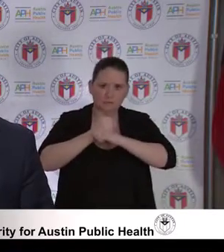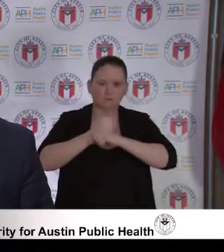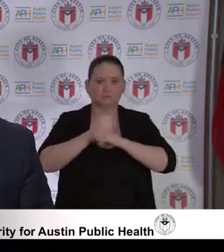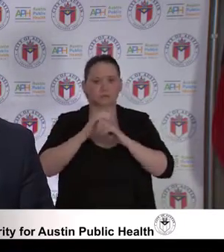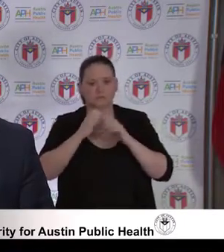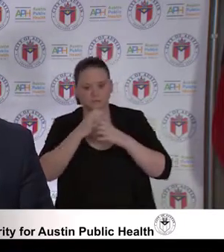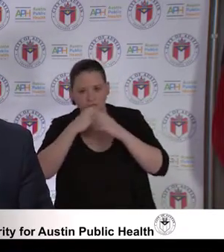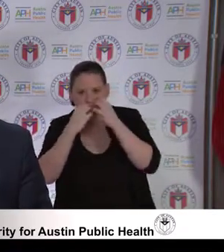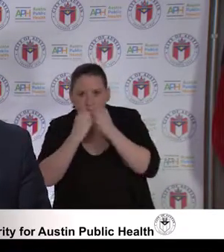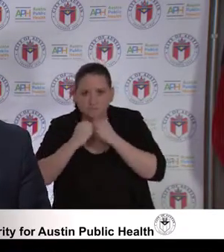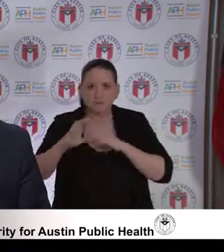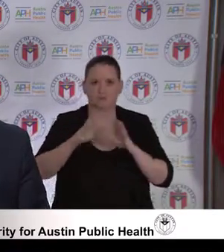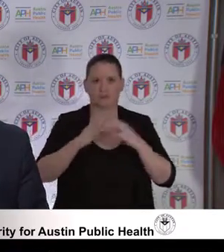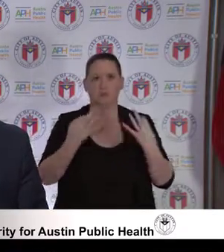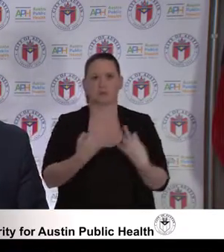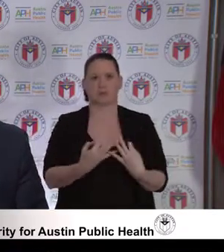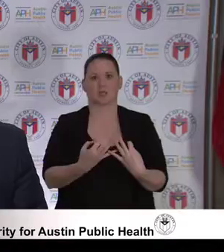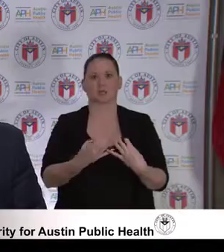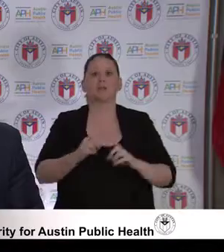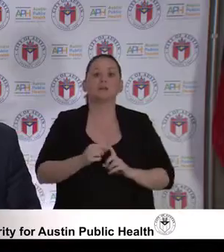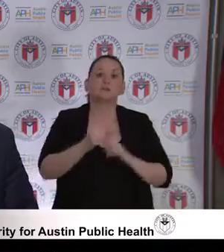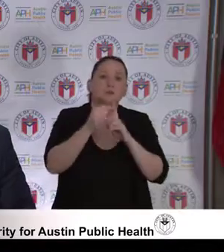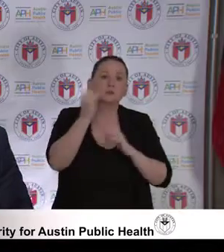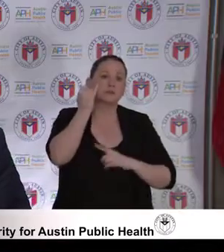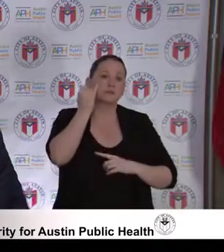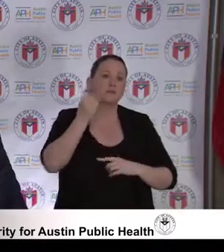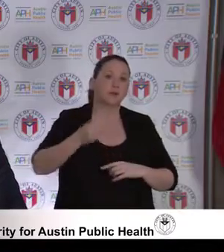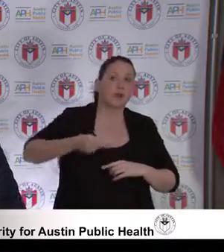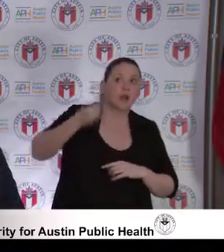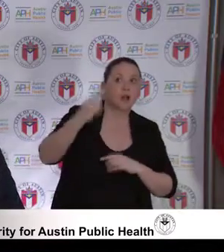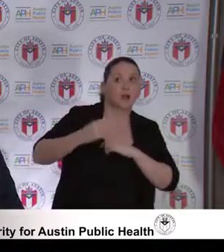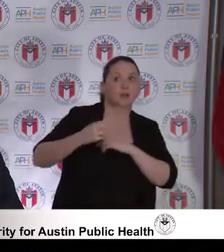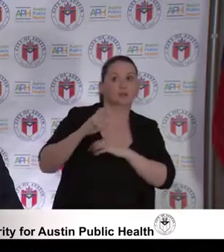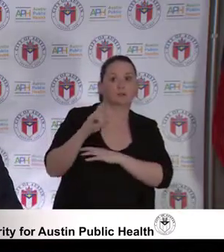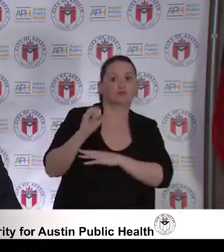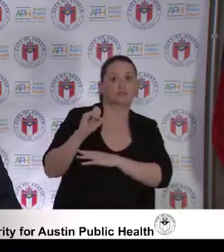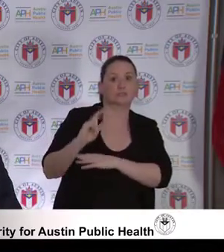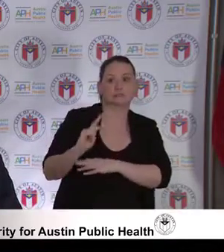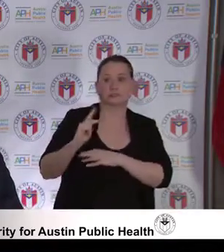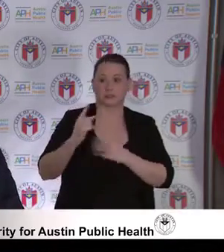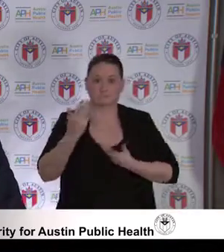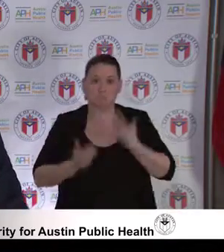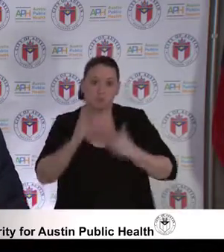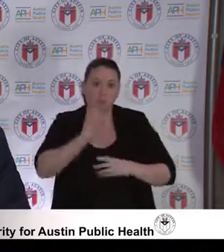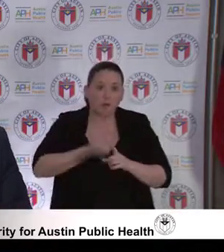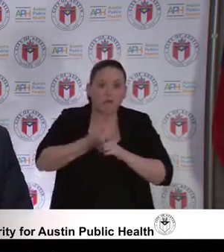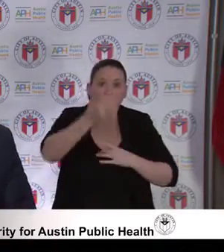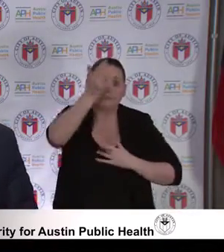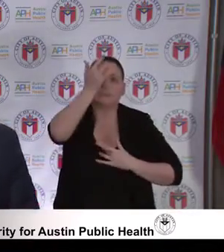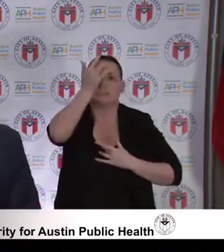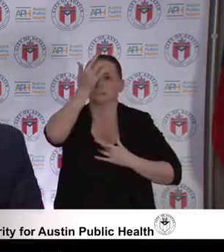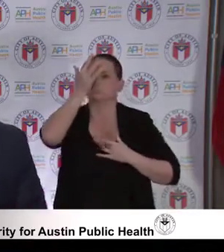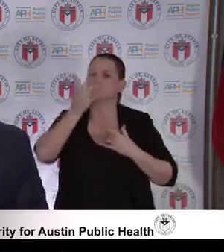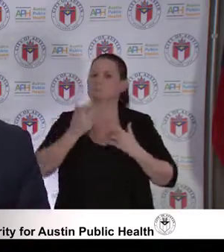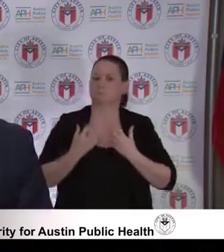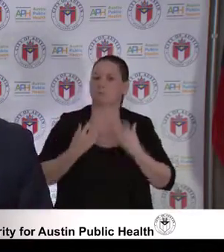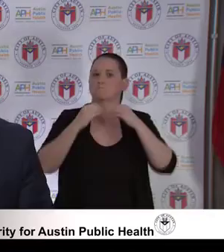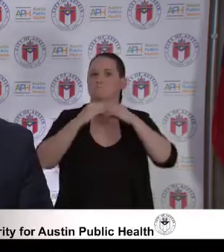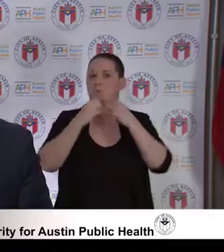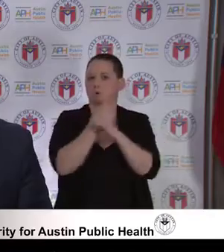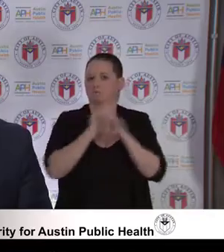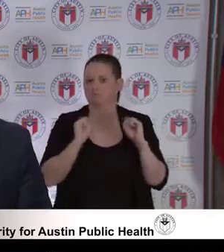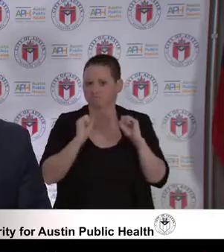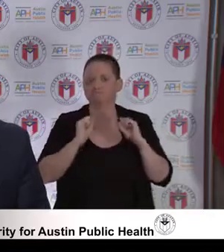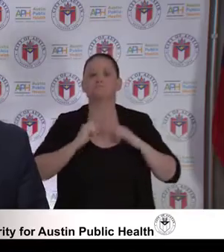their family, particularly those who are at higher risk. Now, we are expecting an increased number of test